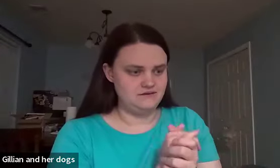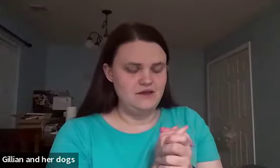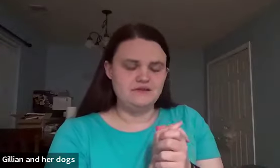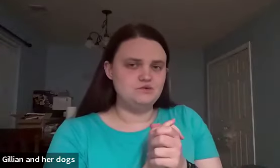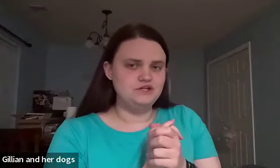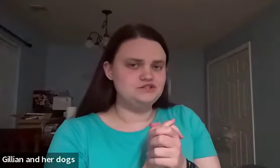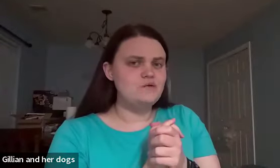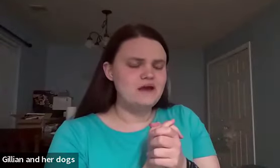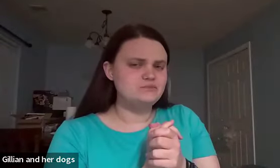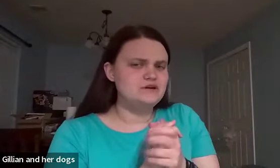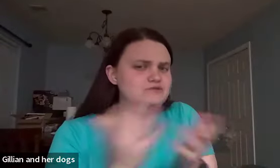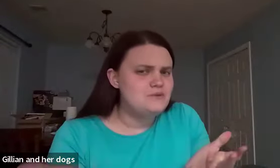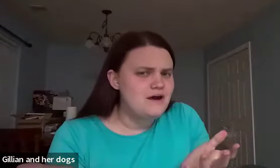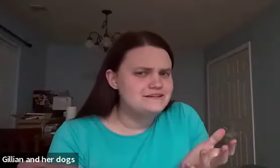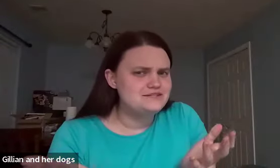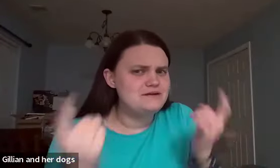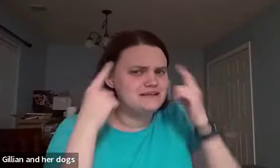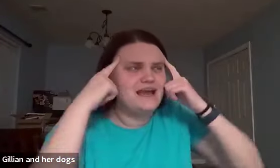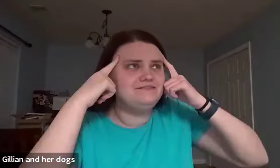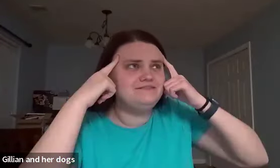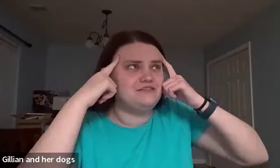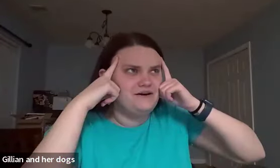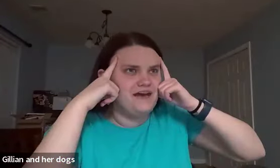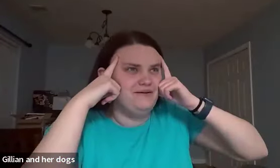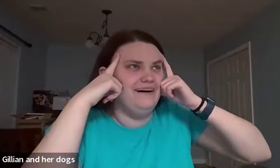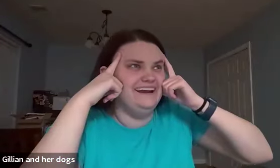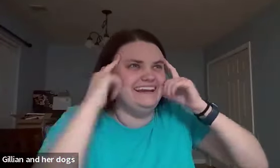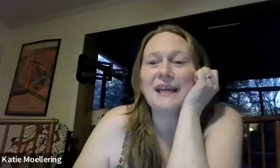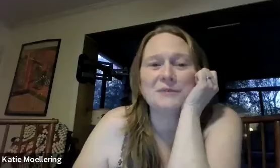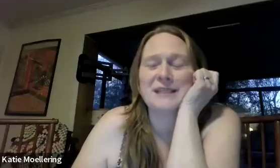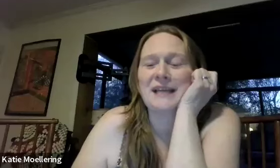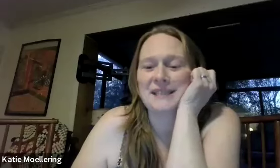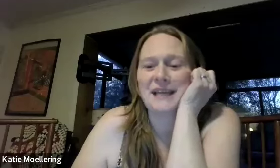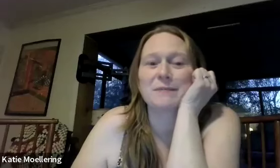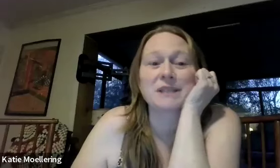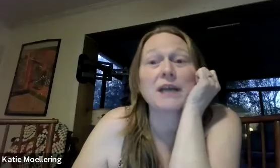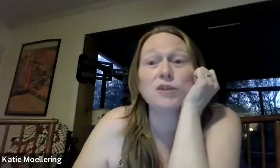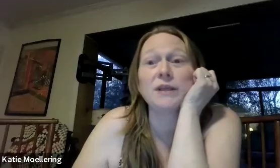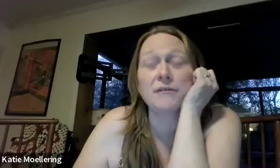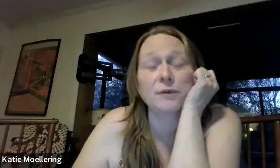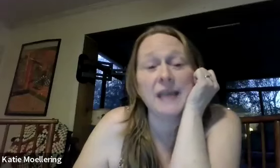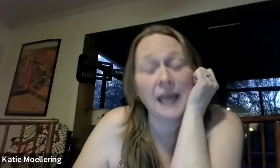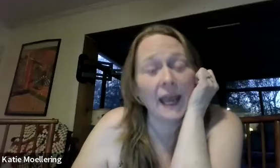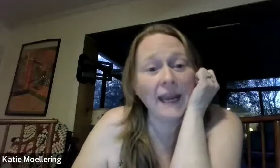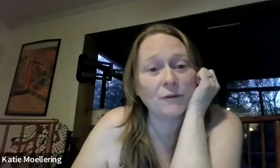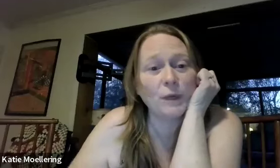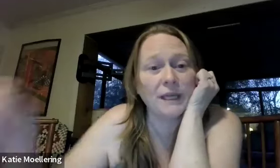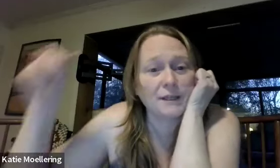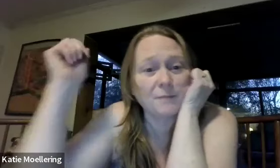that. That's one we don't do often. That's why I was like, I have to think on that. Okay, see, and the reason I asked that because I do it every day with